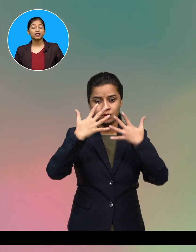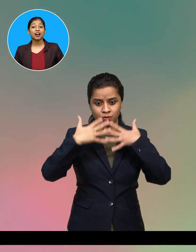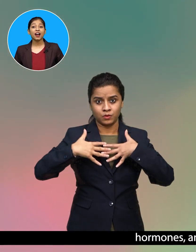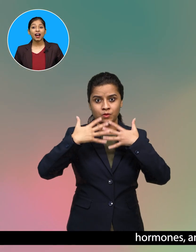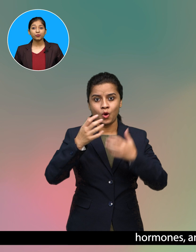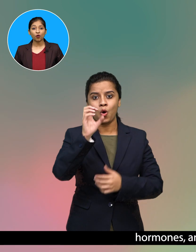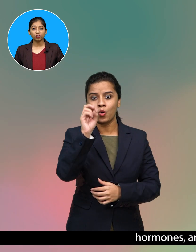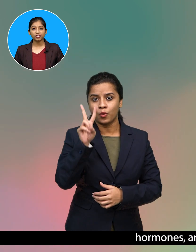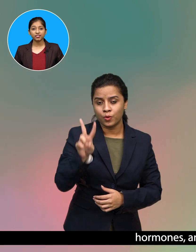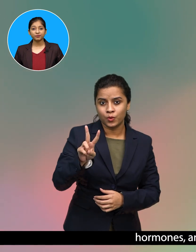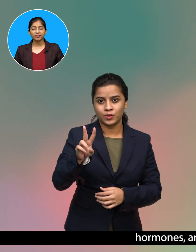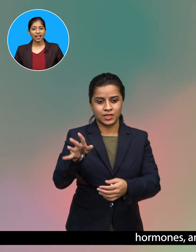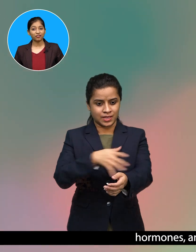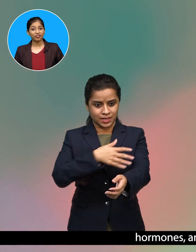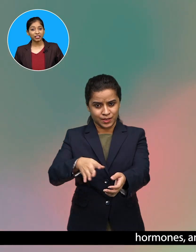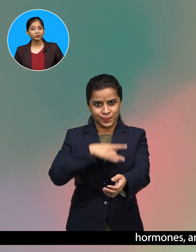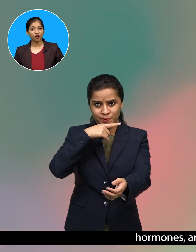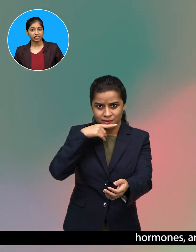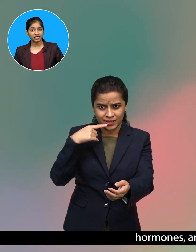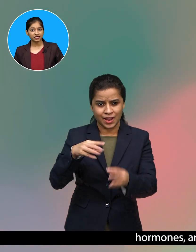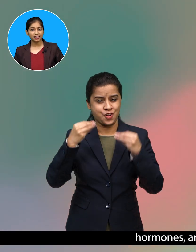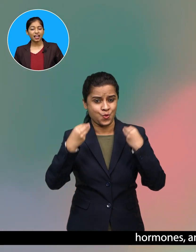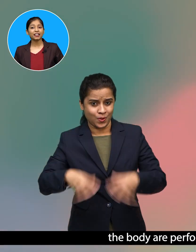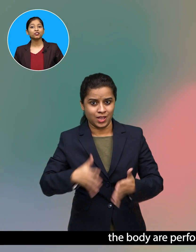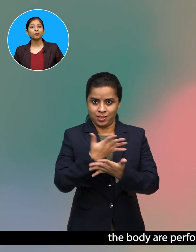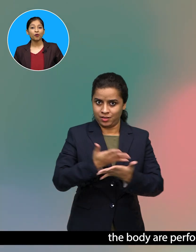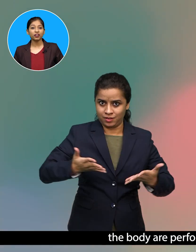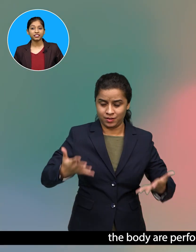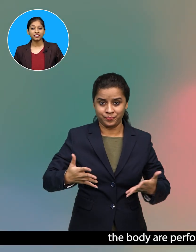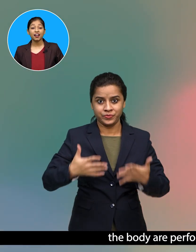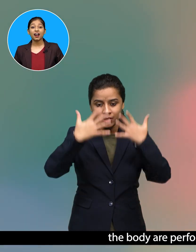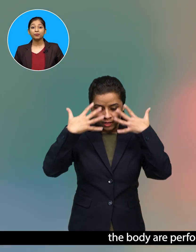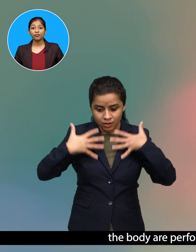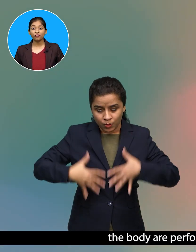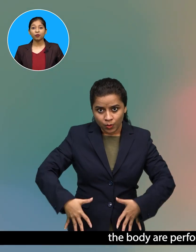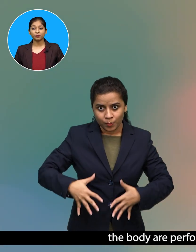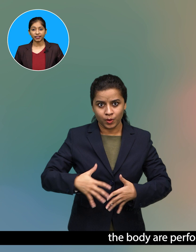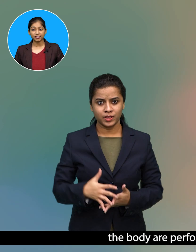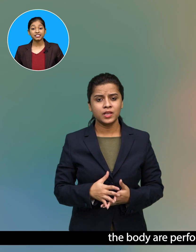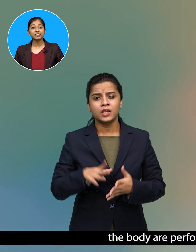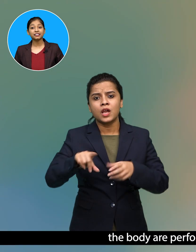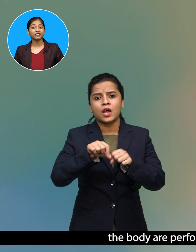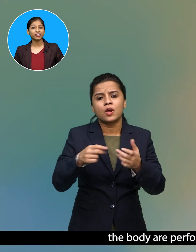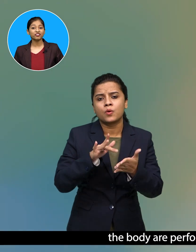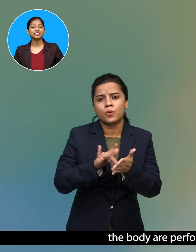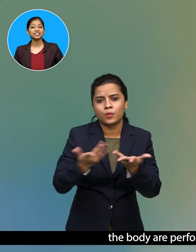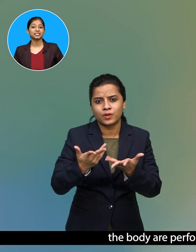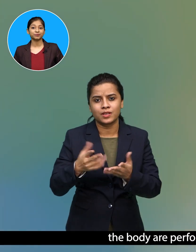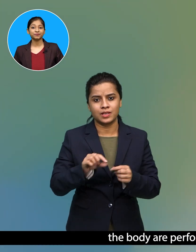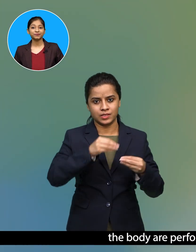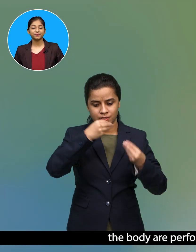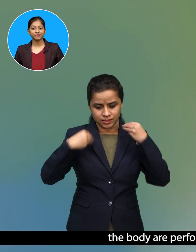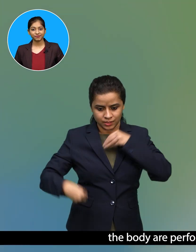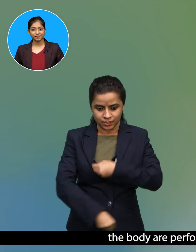oxygen, hormones and waste products around the body are performed by the circulatory